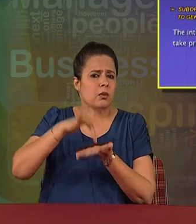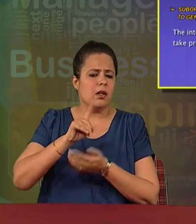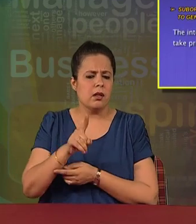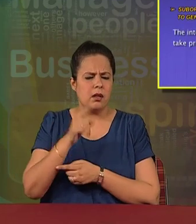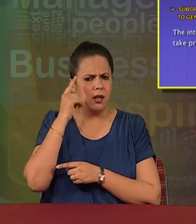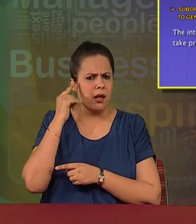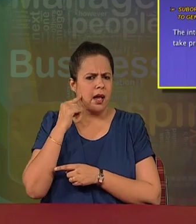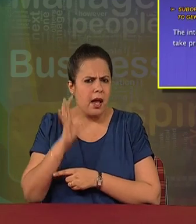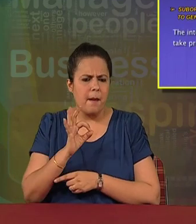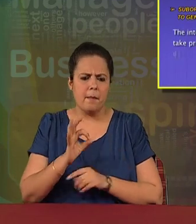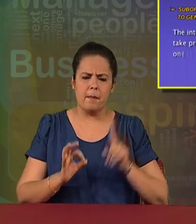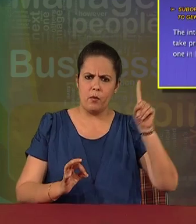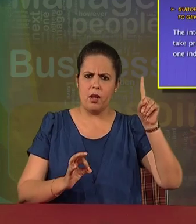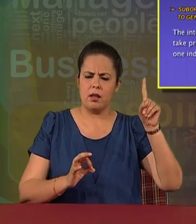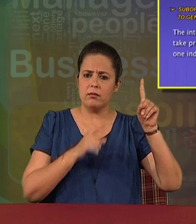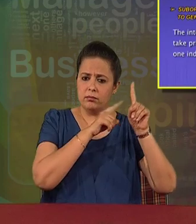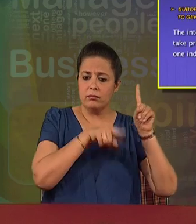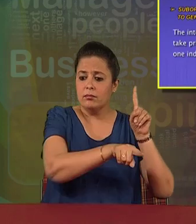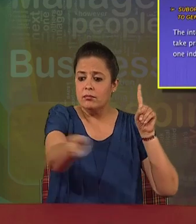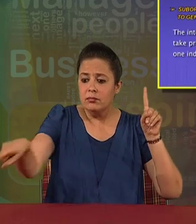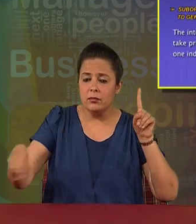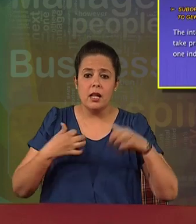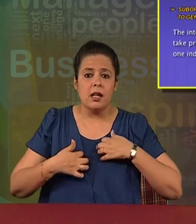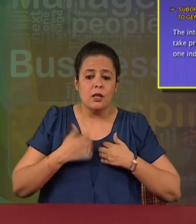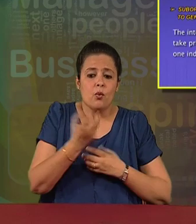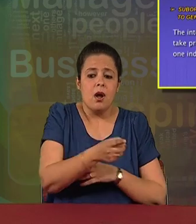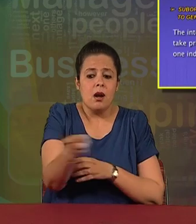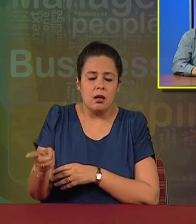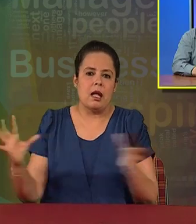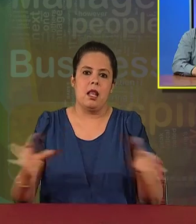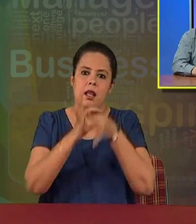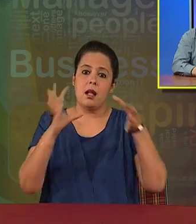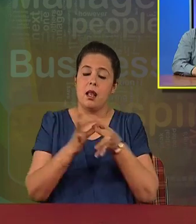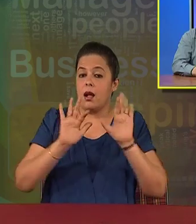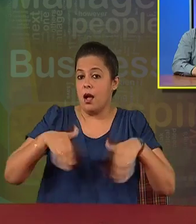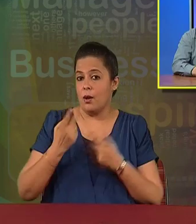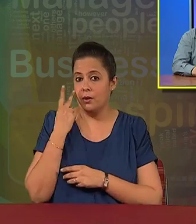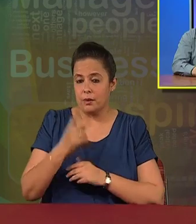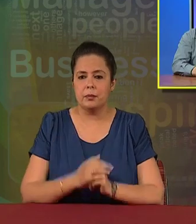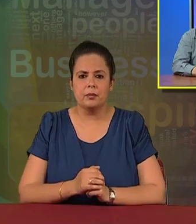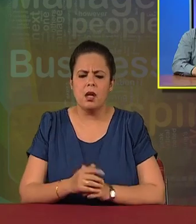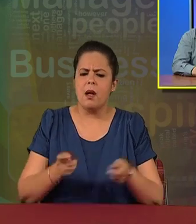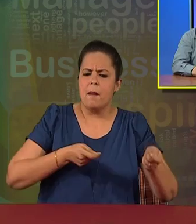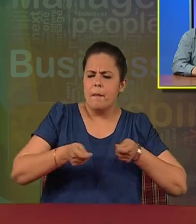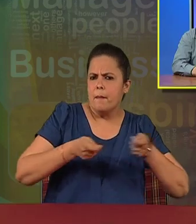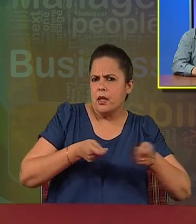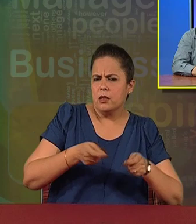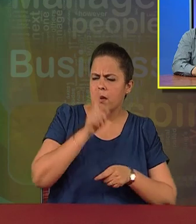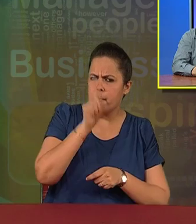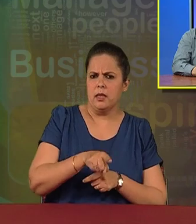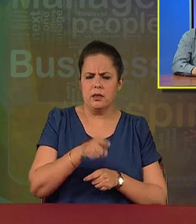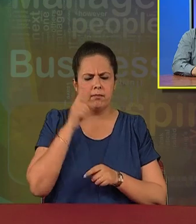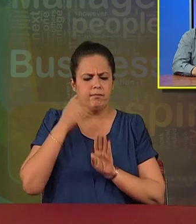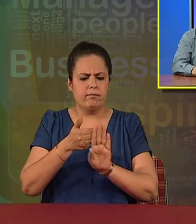take priority over the interest of any one individual employee. In fact, management must set the